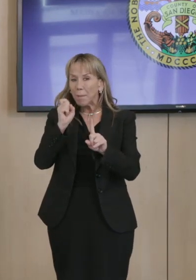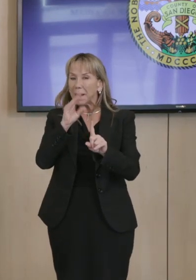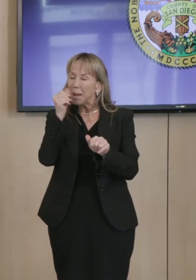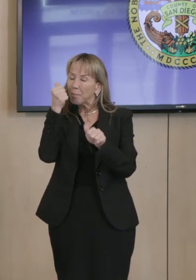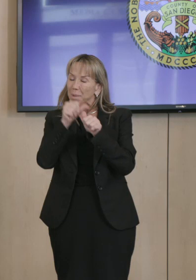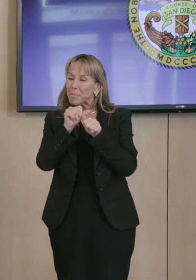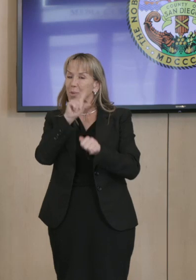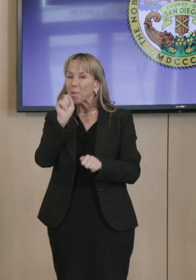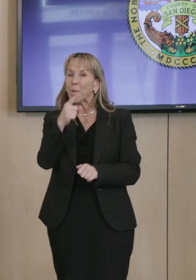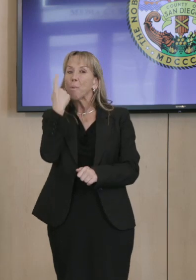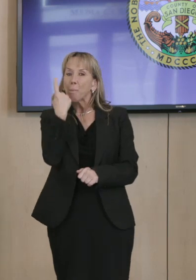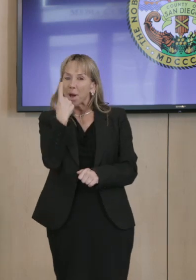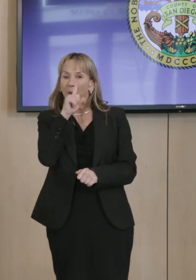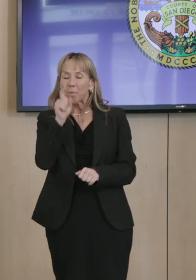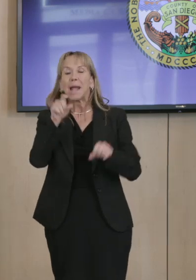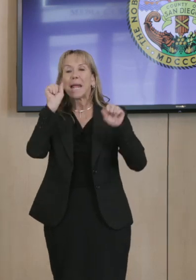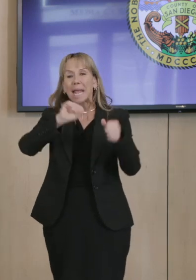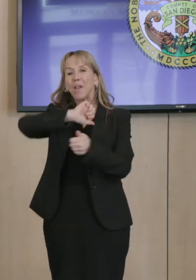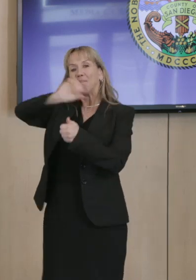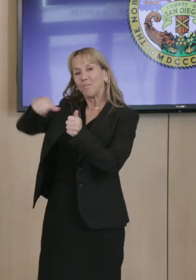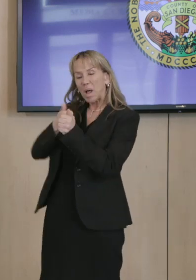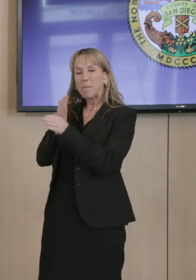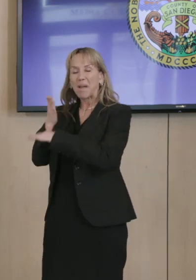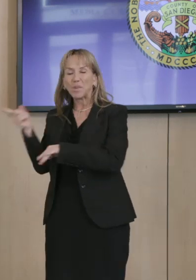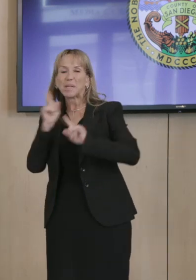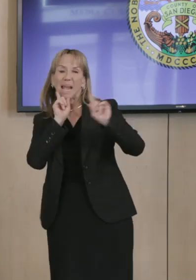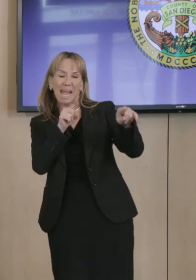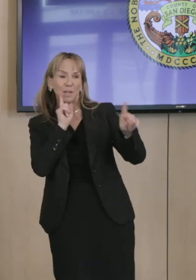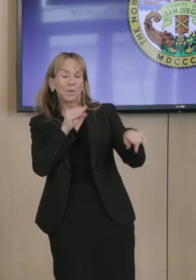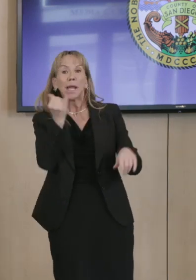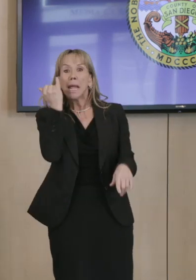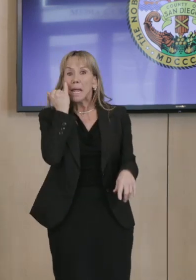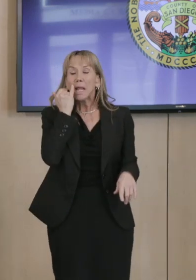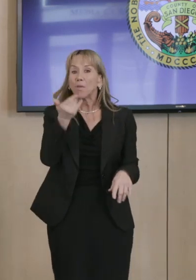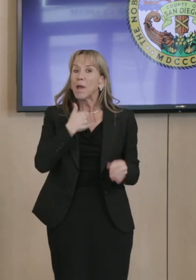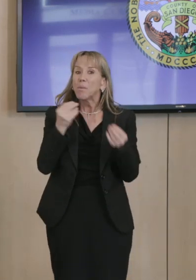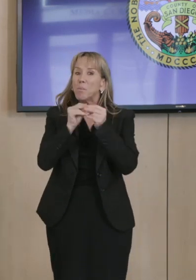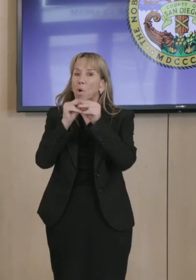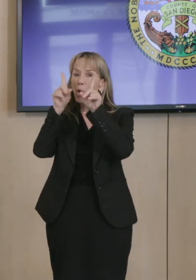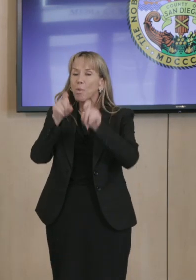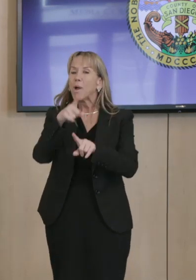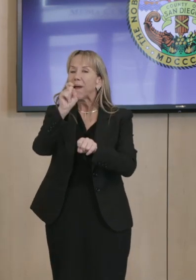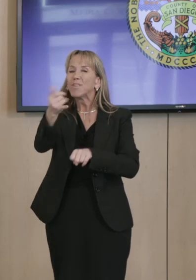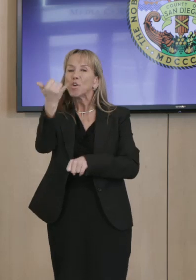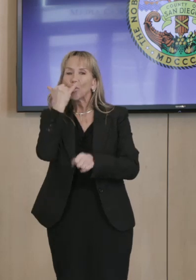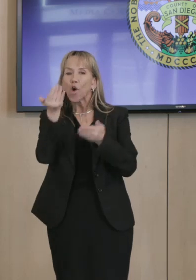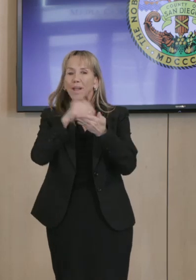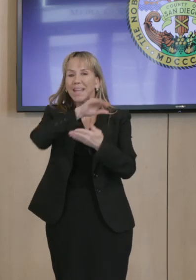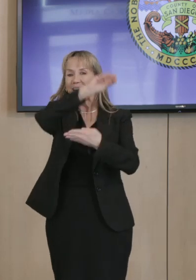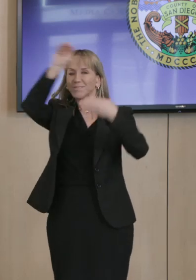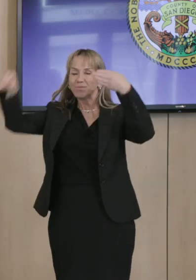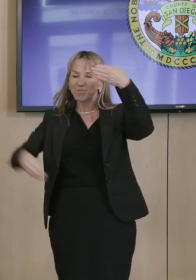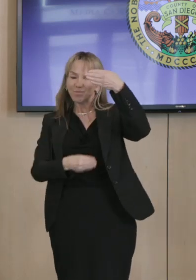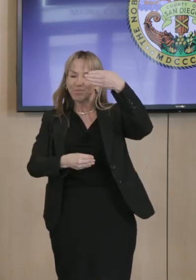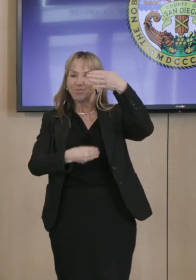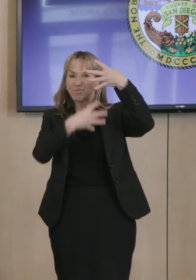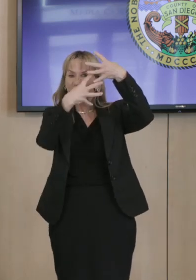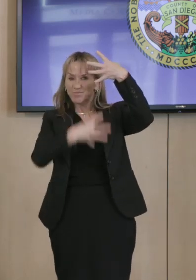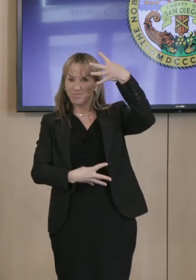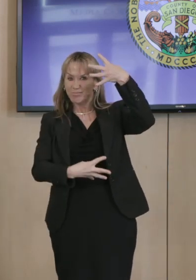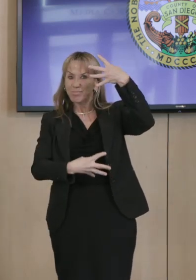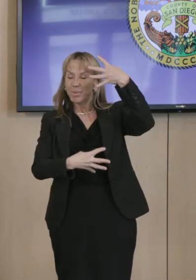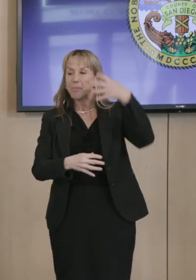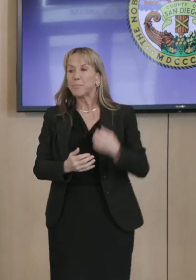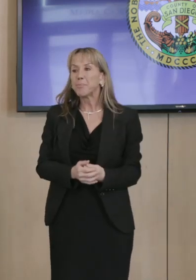one question and a follow-up. If you have more questions, you can call back again and get in the queue. Let's go ahead and take the first call.